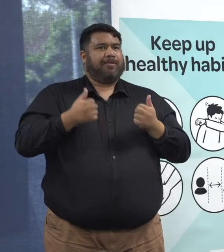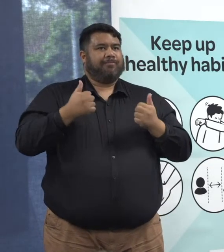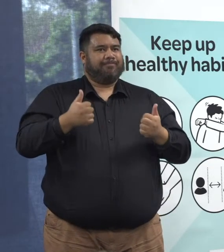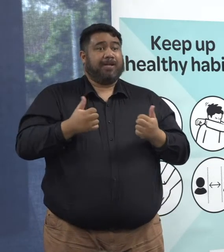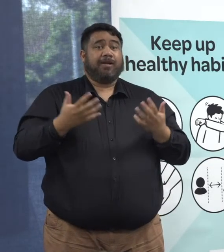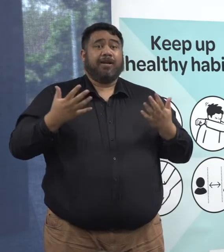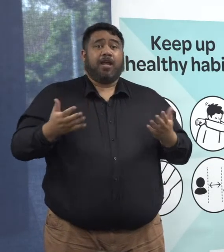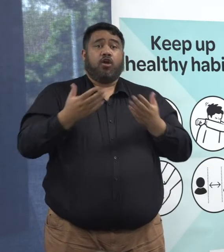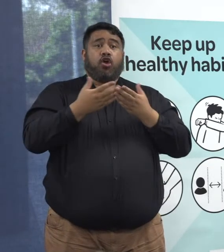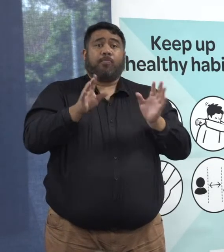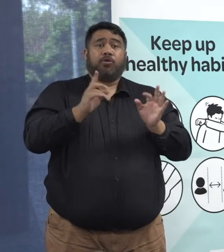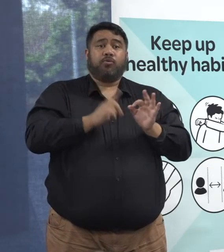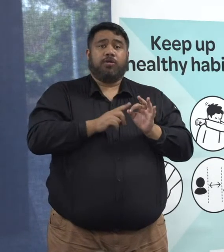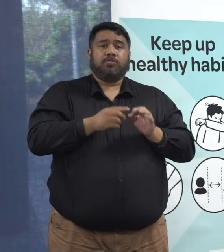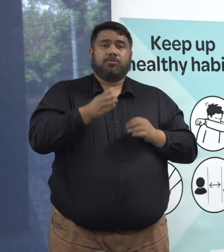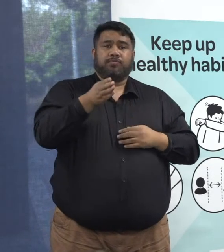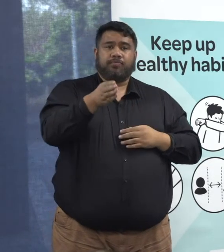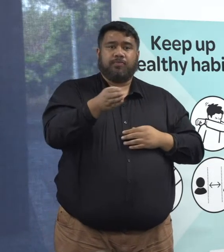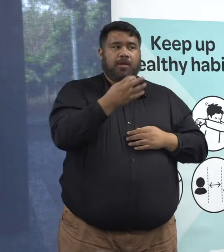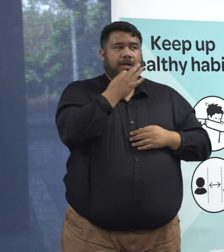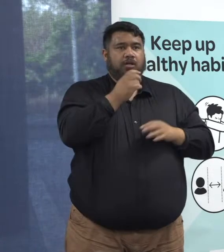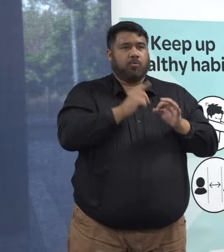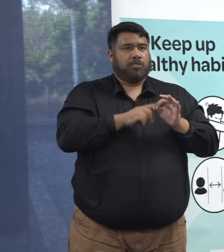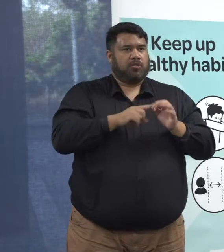now to take questions, please.